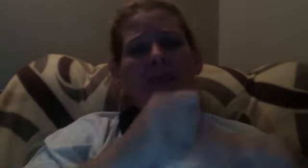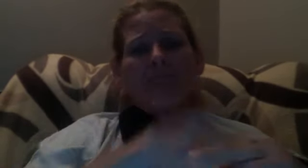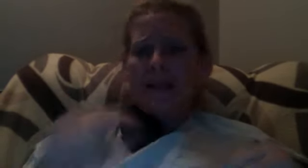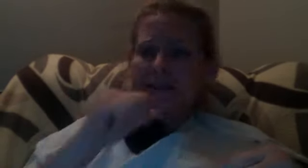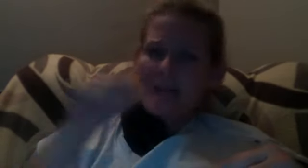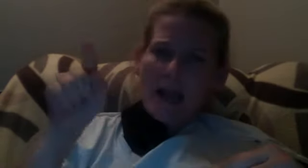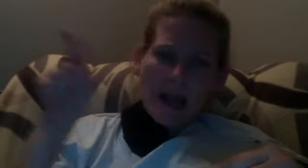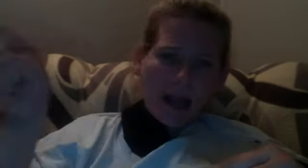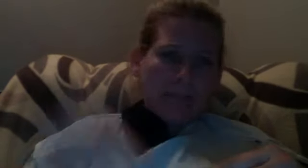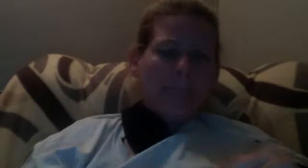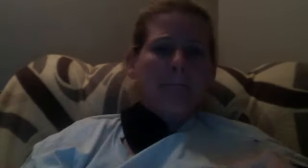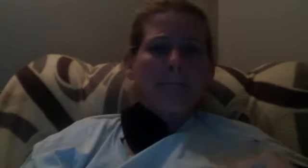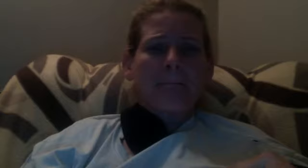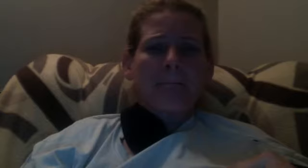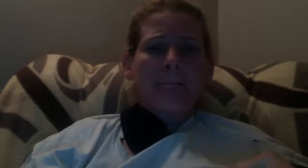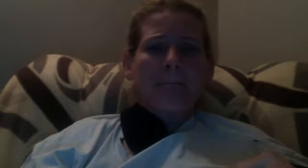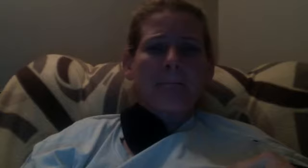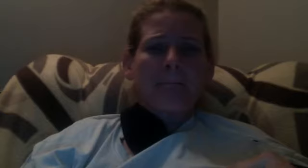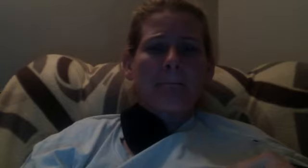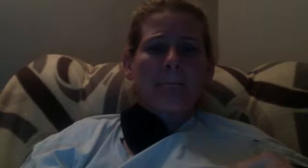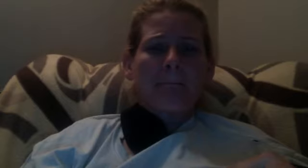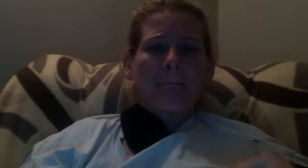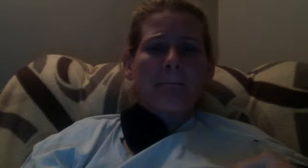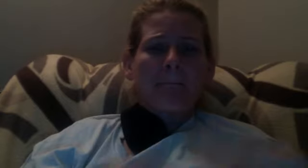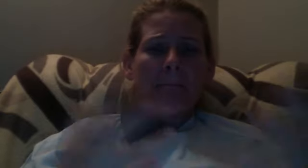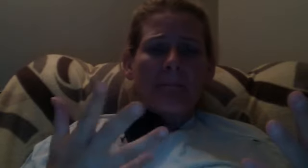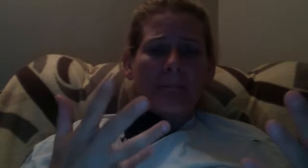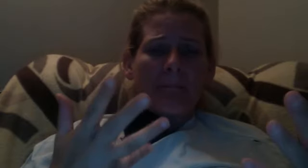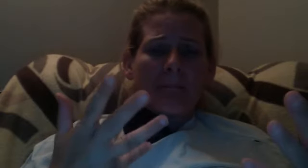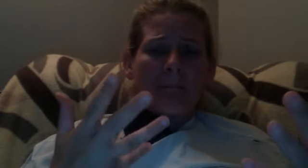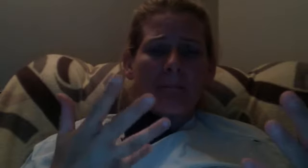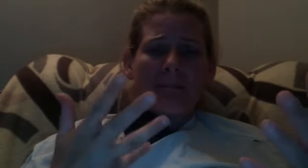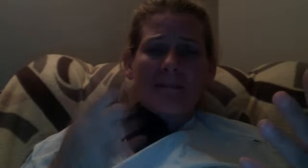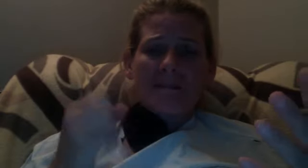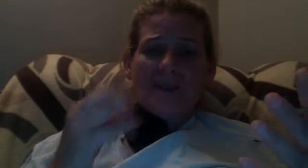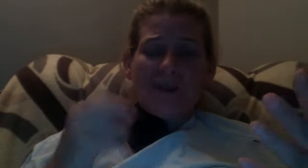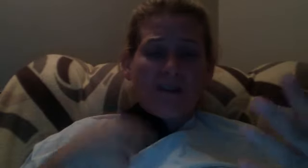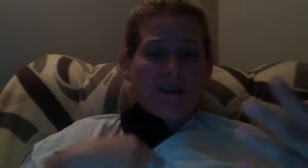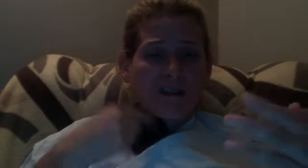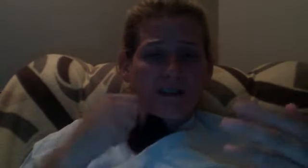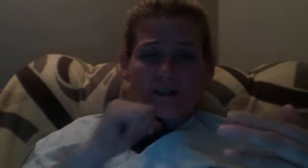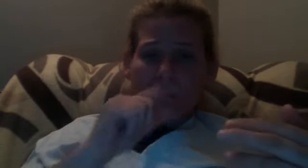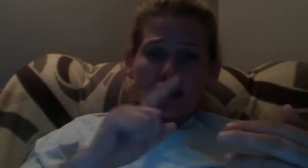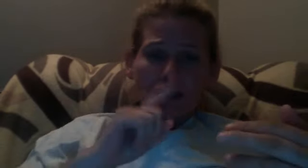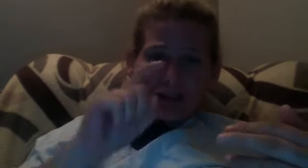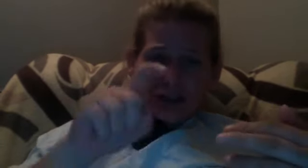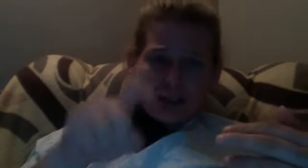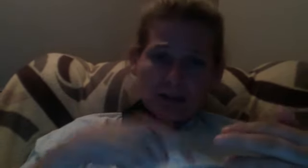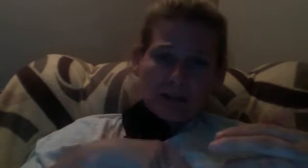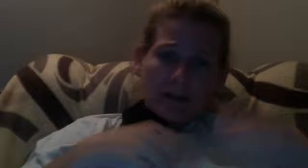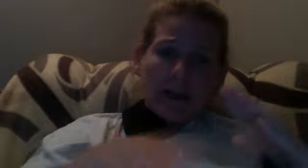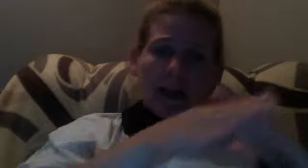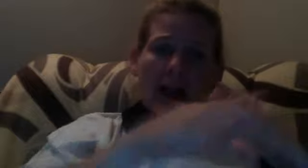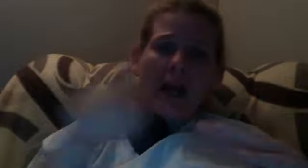profit. And the big winner was Barry Weiss, whose hard hats could fetch him a profit of